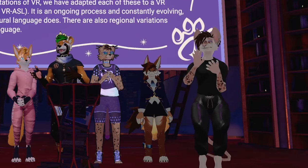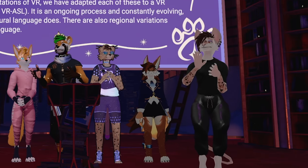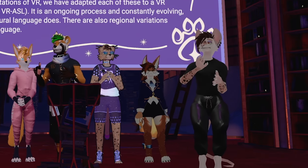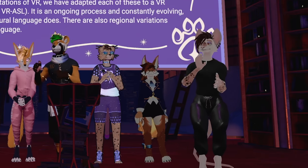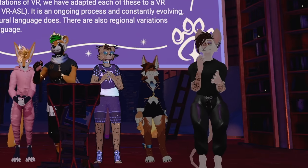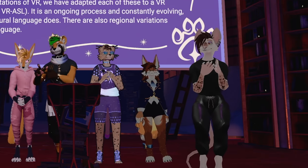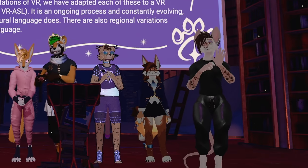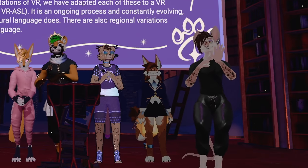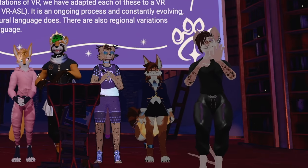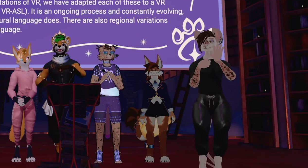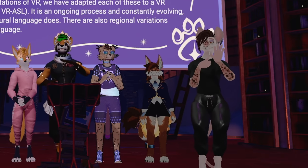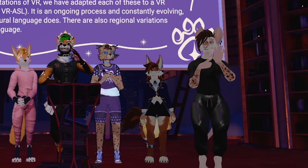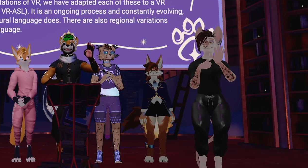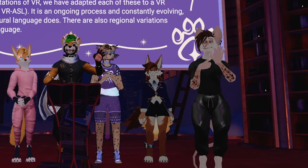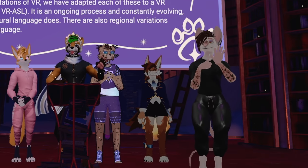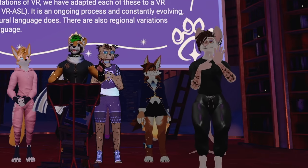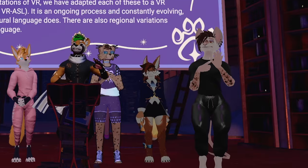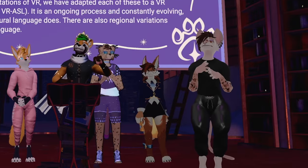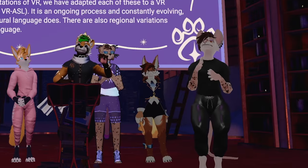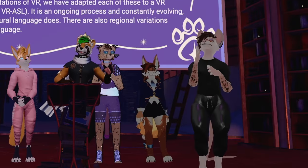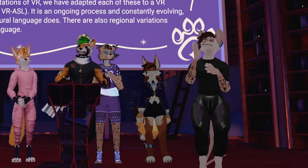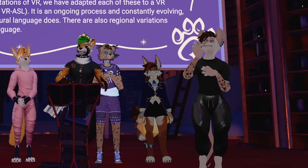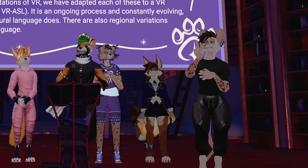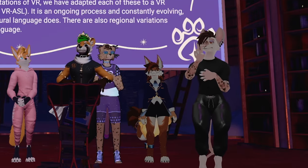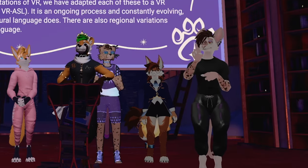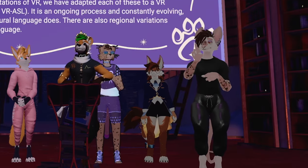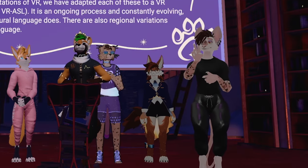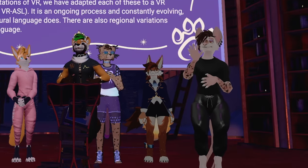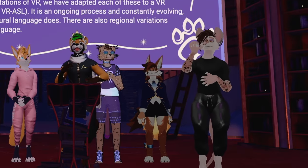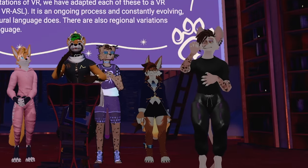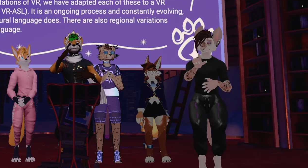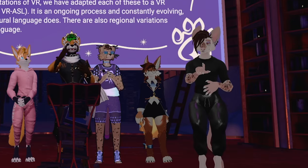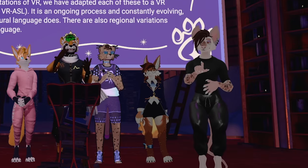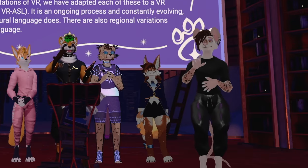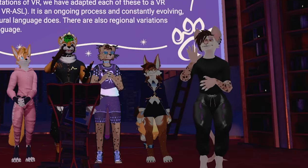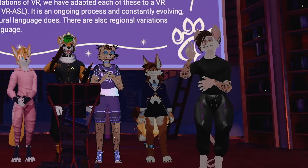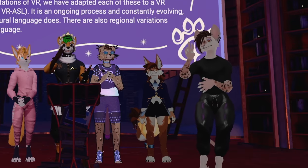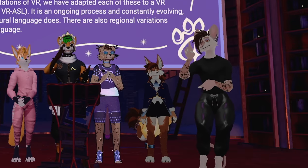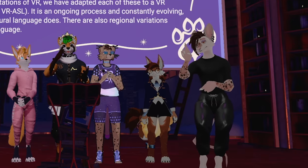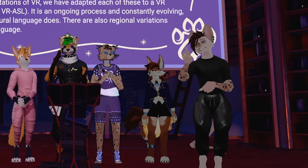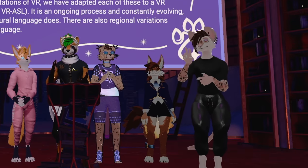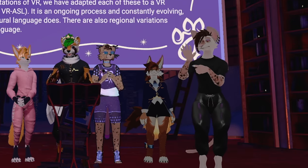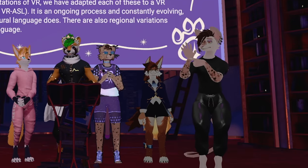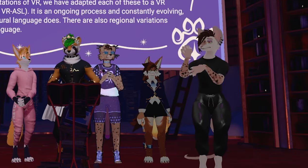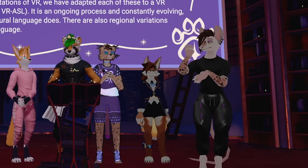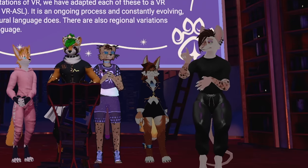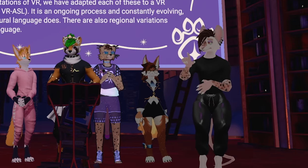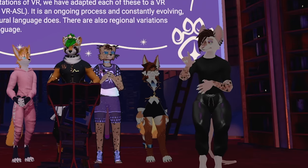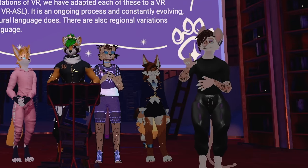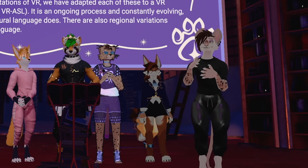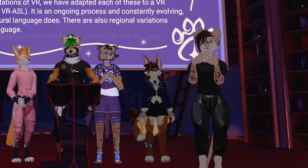VR ASL, a VR BSL, which we'll kind of talk about that here in a second.